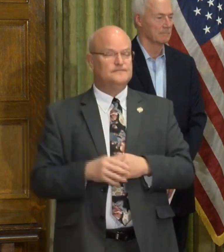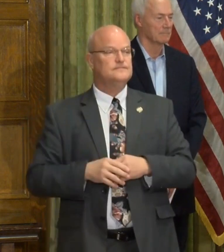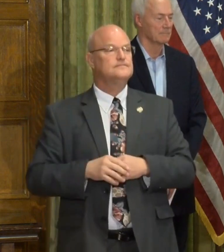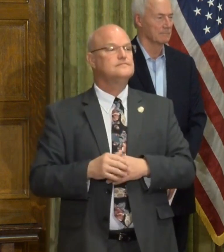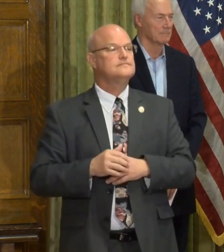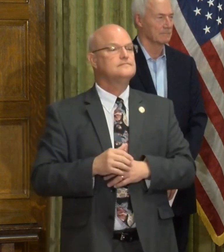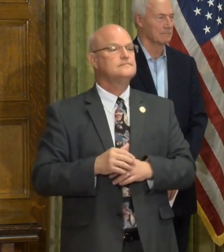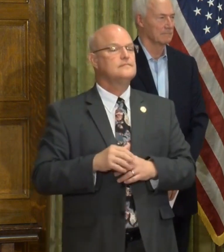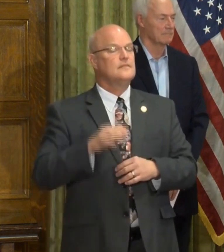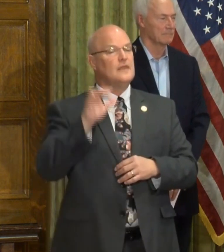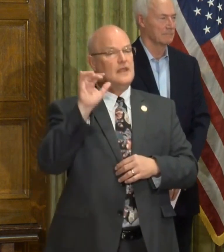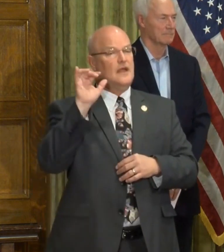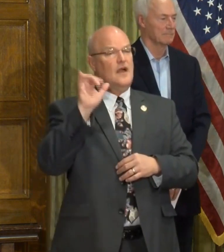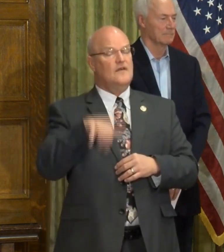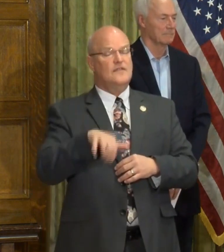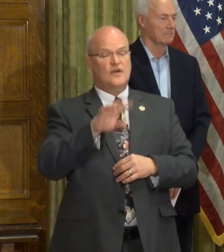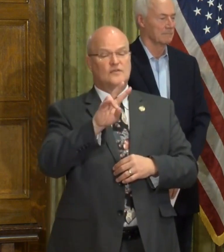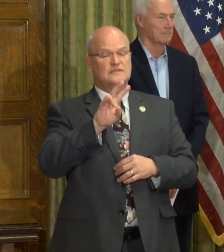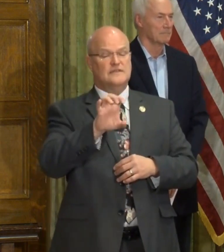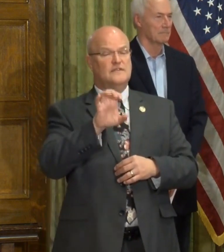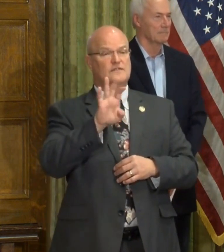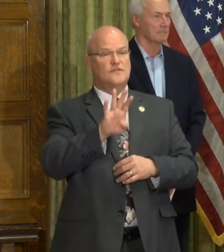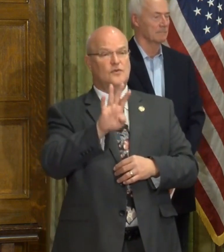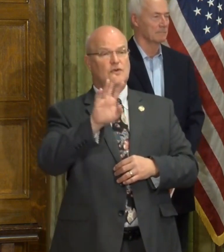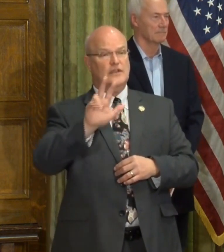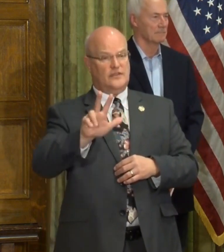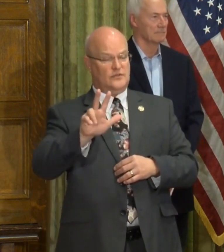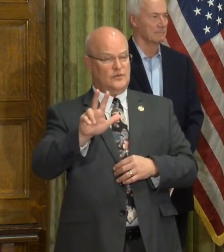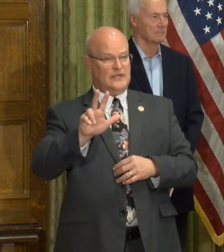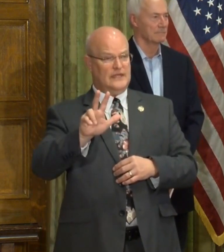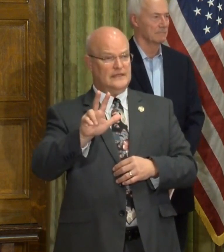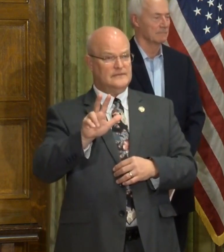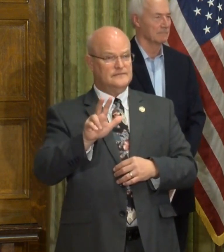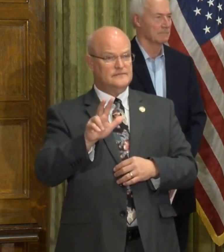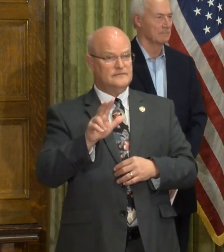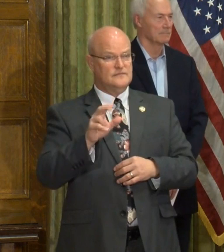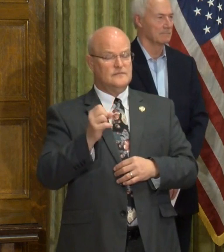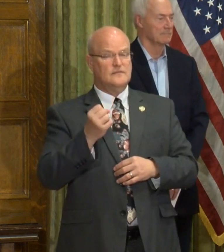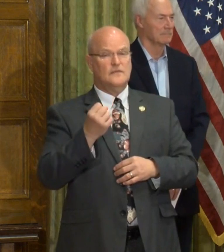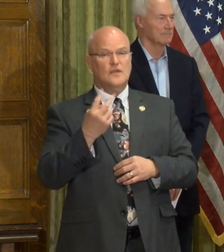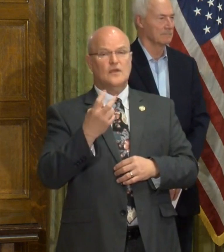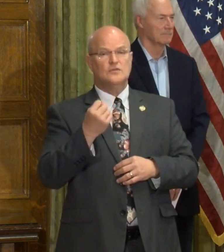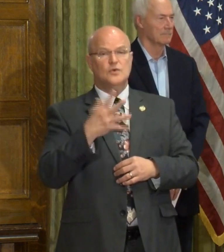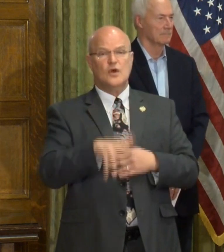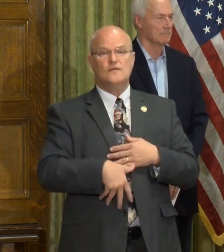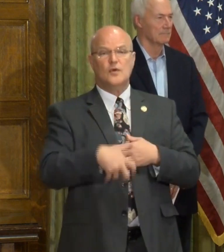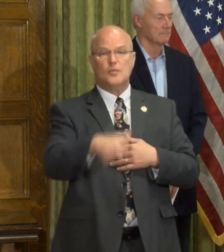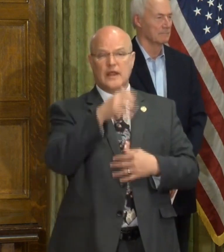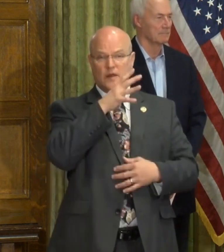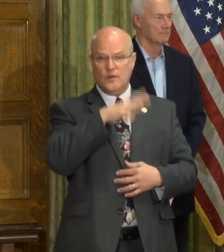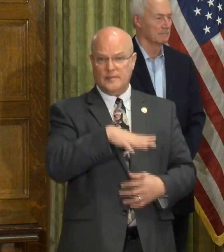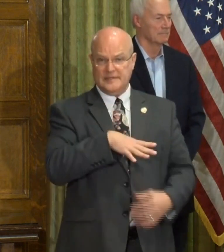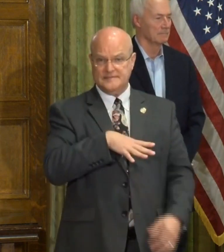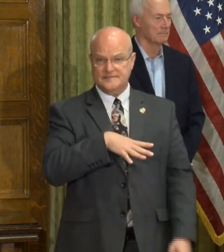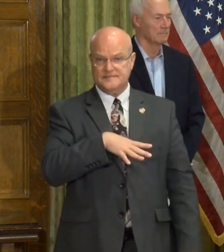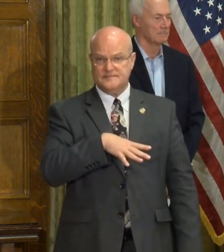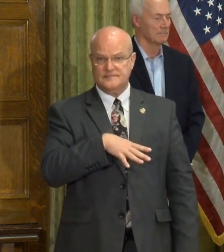older. Of those 743 cases, 12 are pregnant